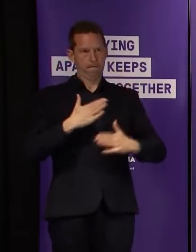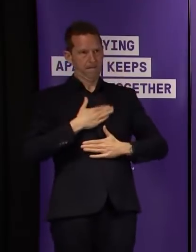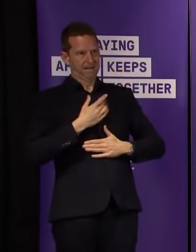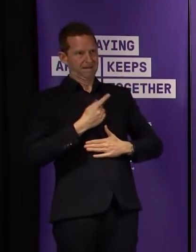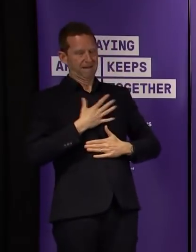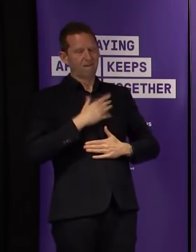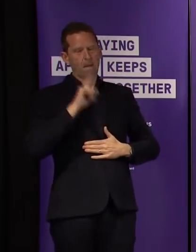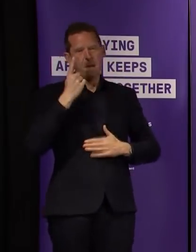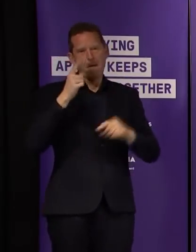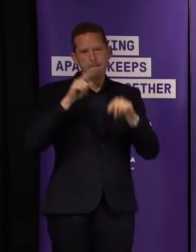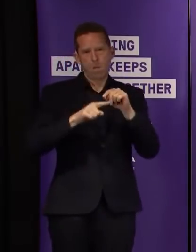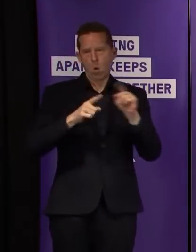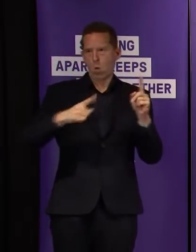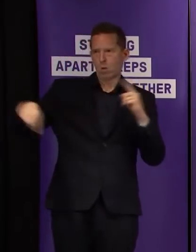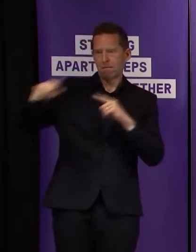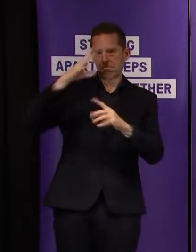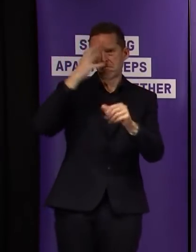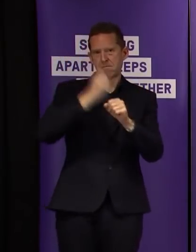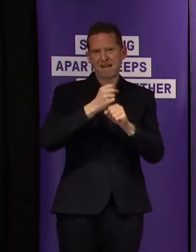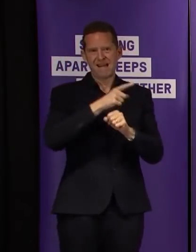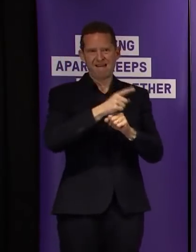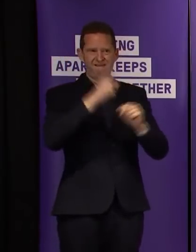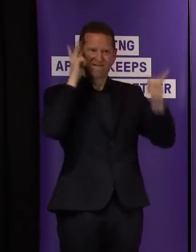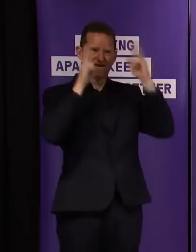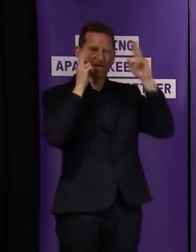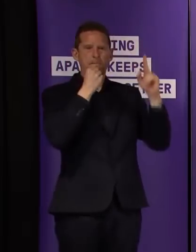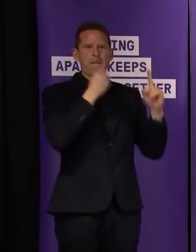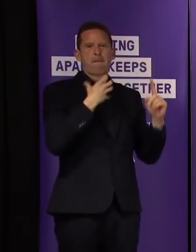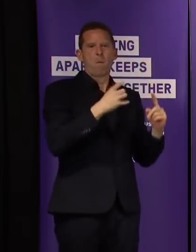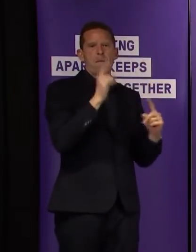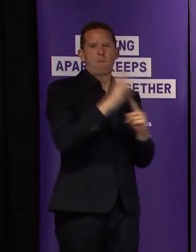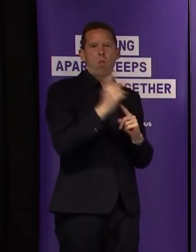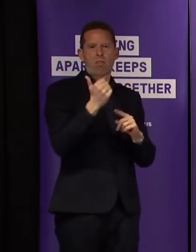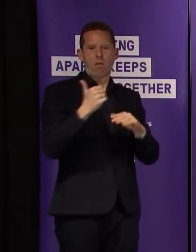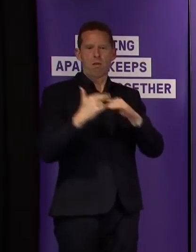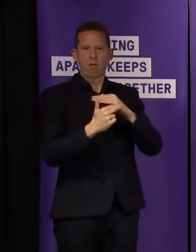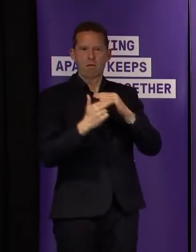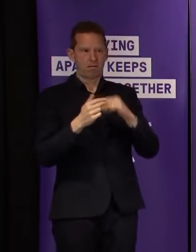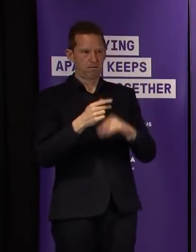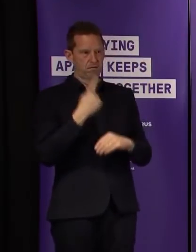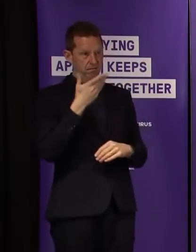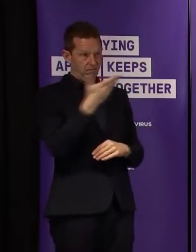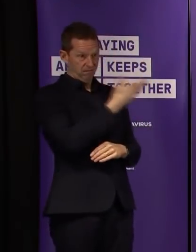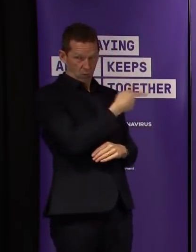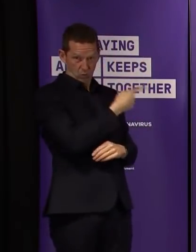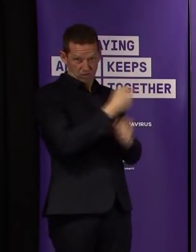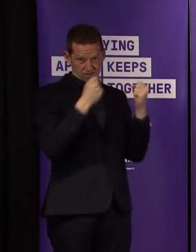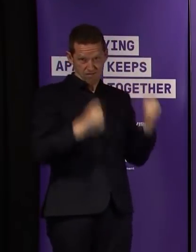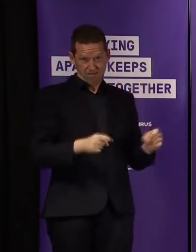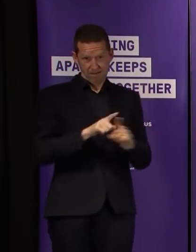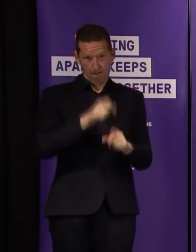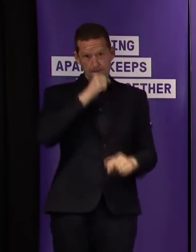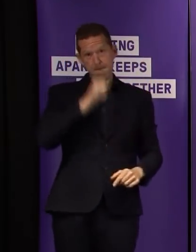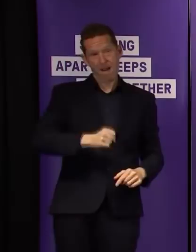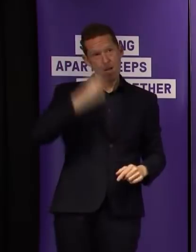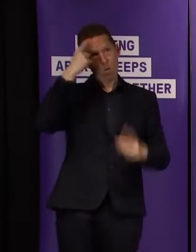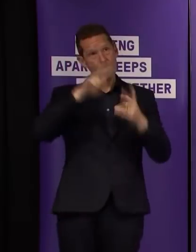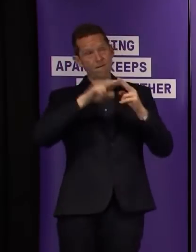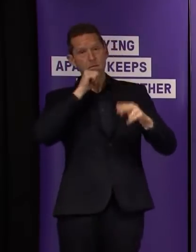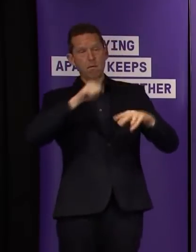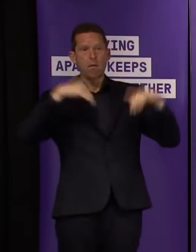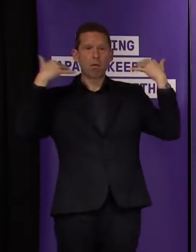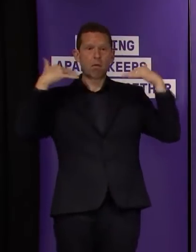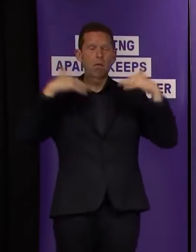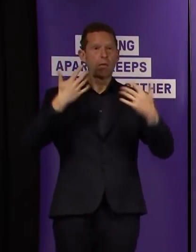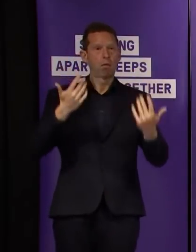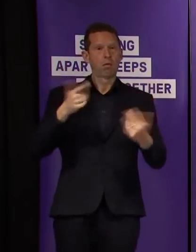it's widely held that it's got a more essential element to it. Is that a very male perspective to hold? It's not my perspective. I think